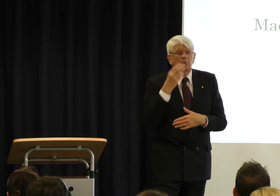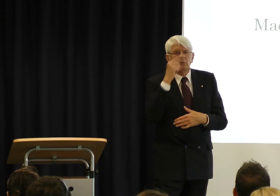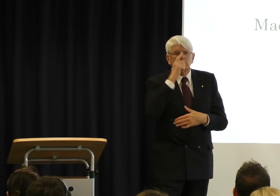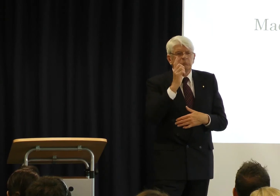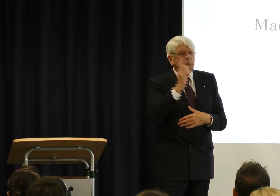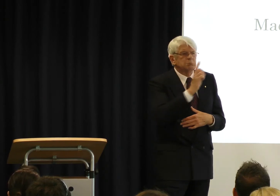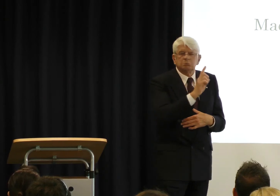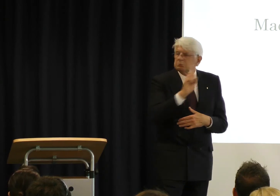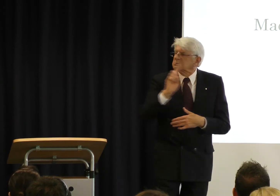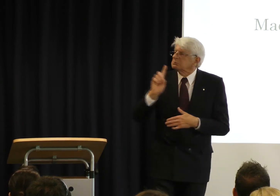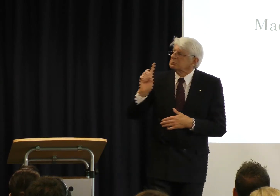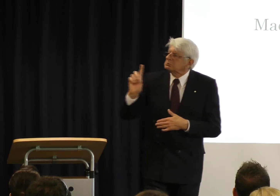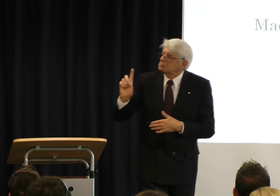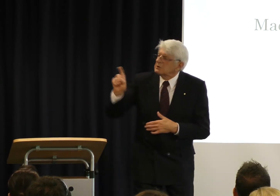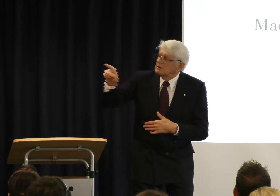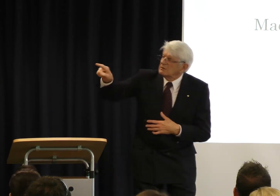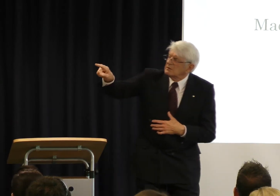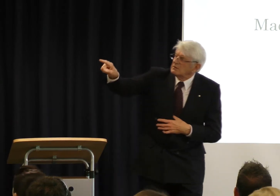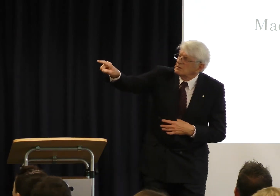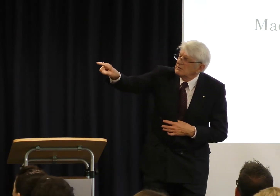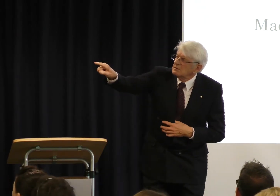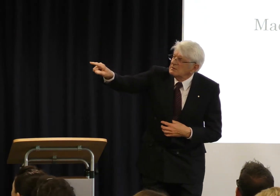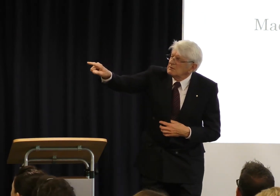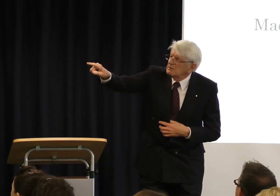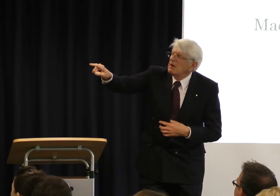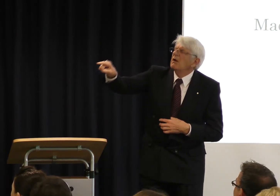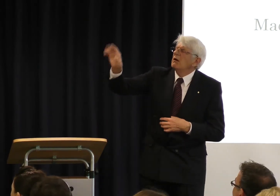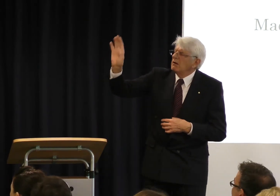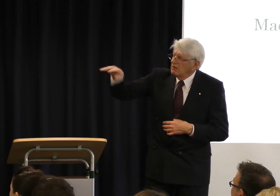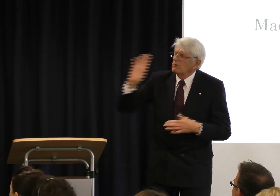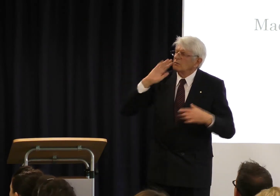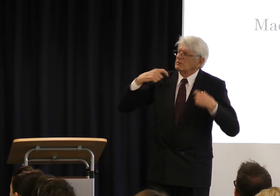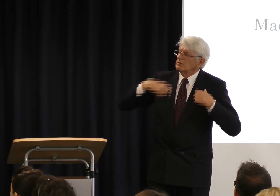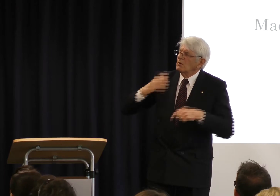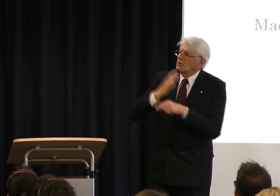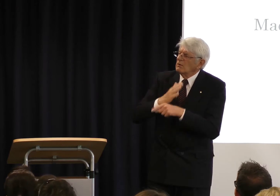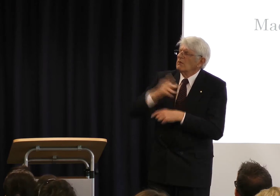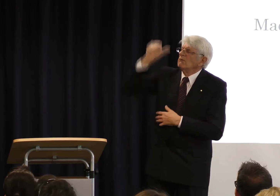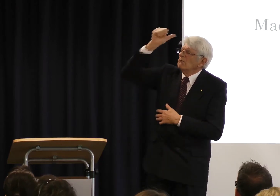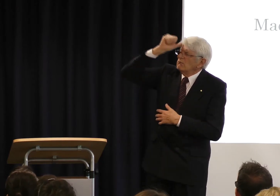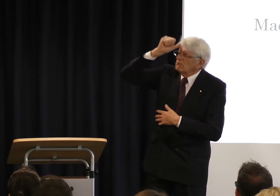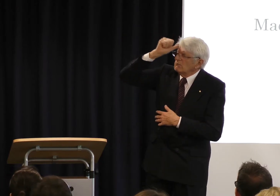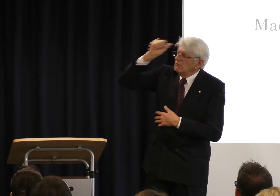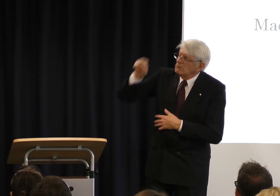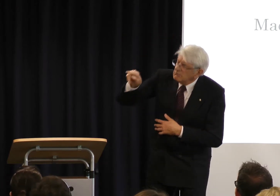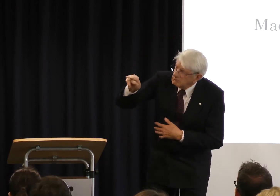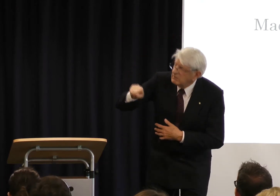some time ago, I think someone went up to one of these 2 photographs over here on the right, and said, oh yes, I remember this social